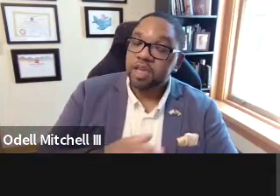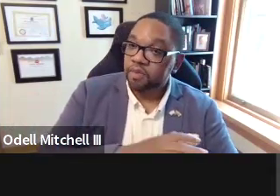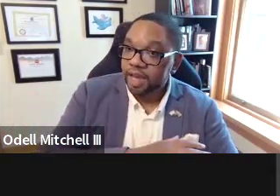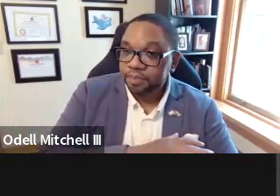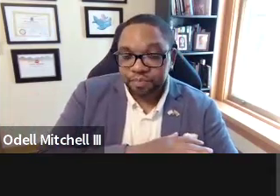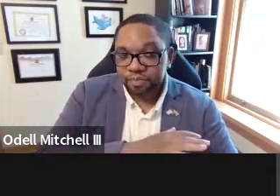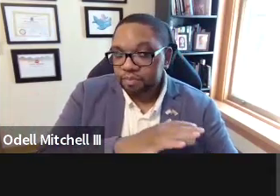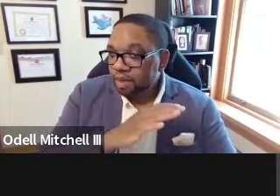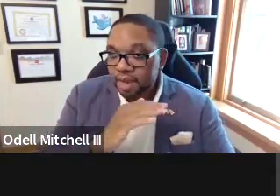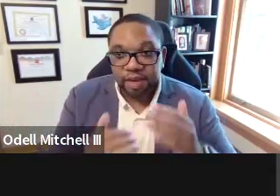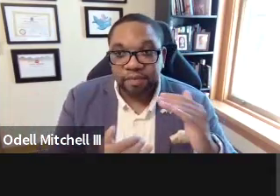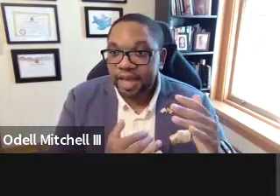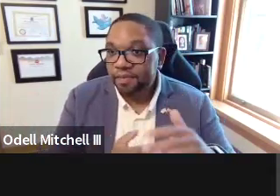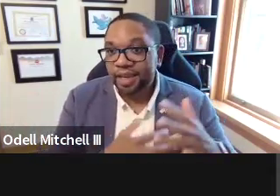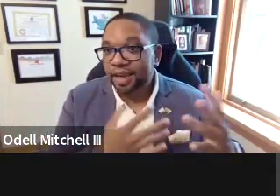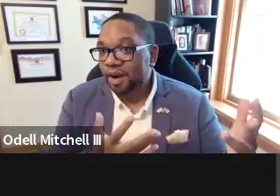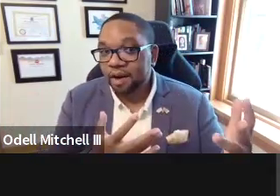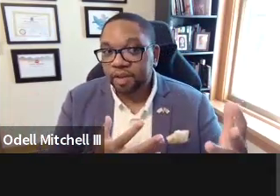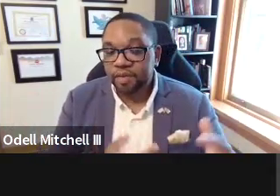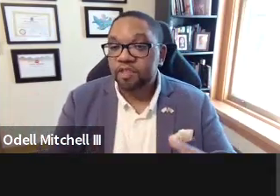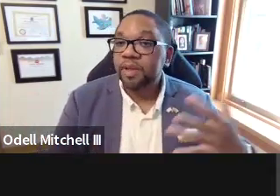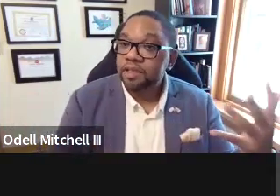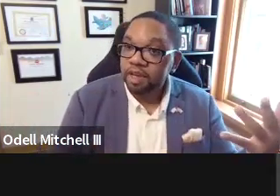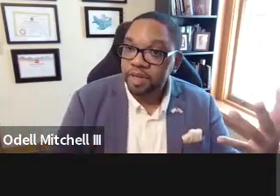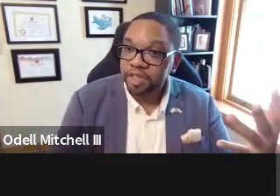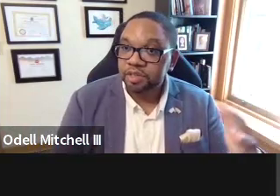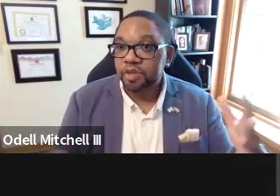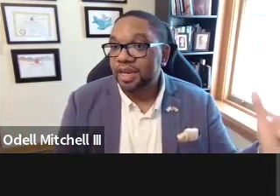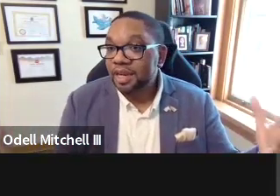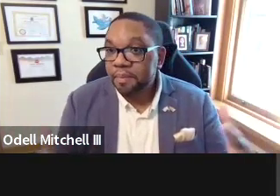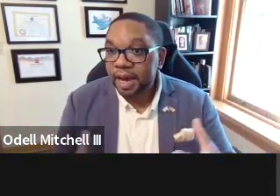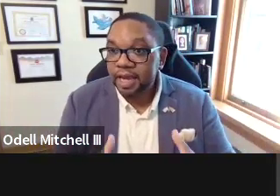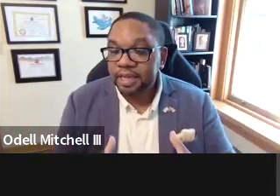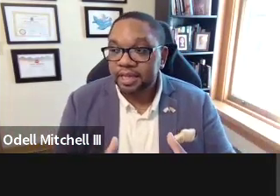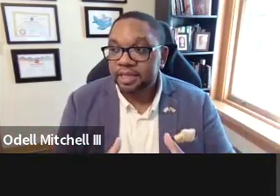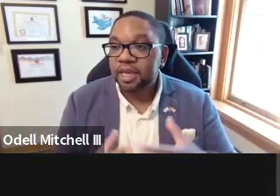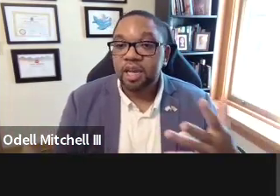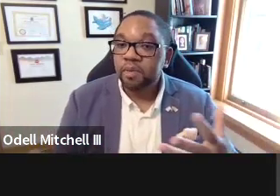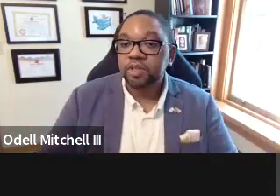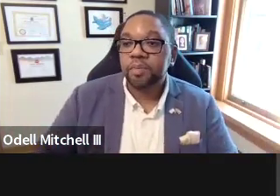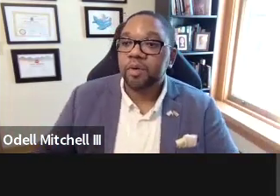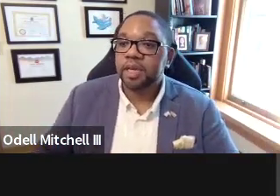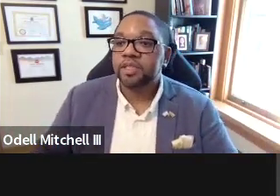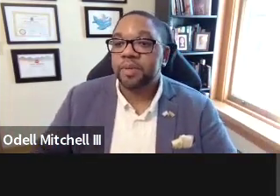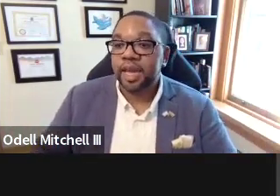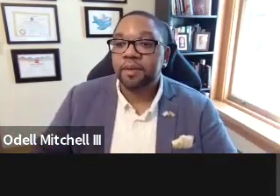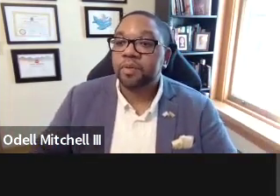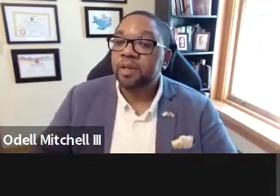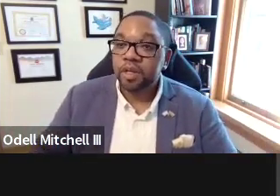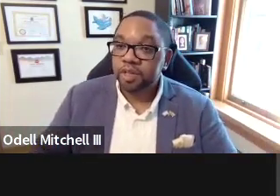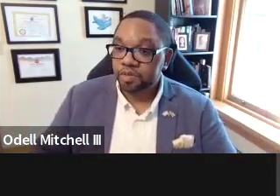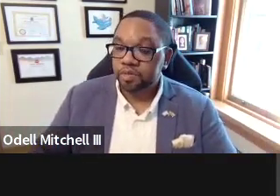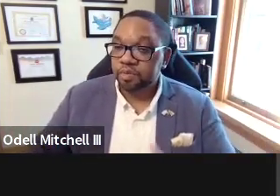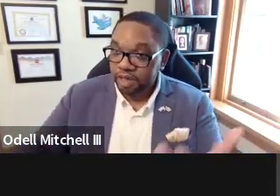where you've got maybe a flat fee or hourly fees plus a commission. So you can combine these in multiple ways to be